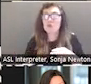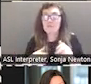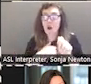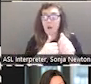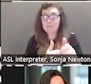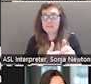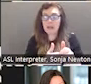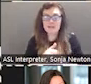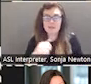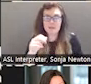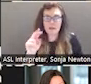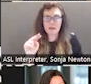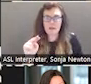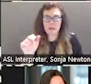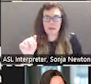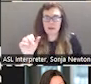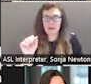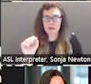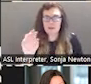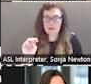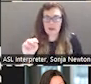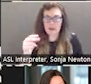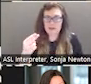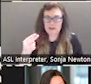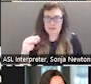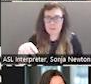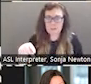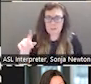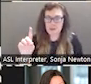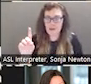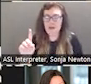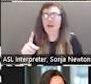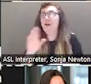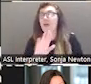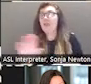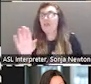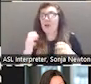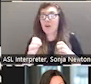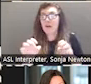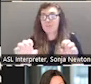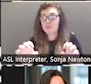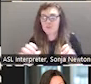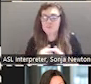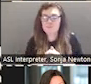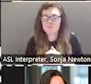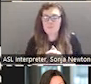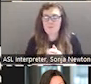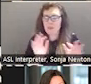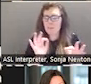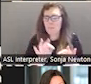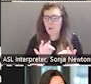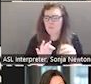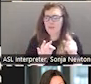make aware of Nashville's ongoing efforts, and it was almost perfect that Dr. McKeon had mentioned at the latter portion about work